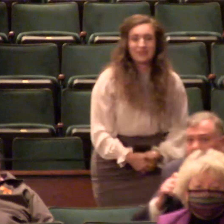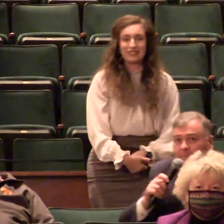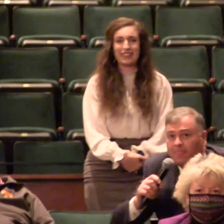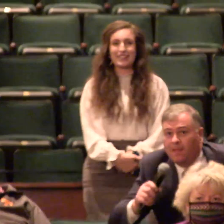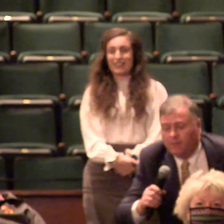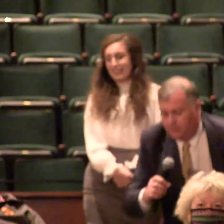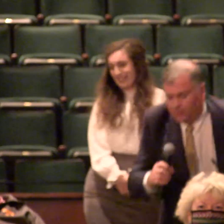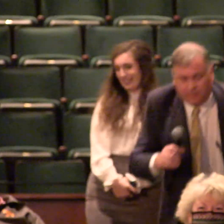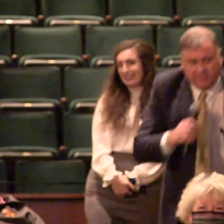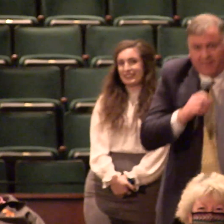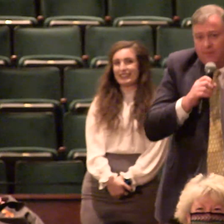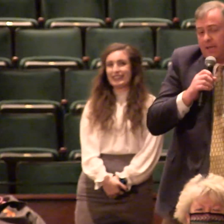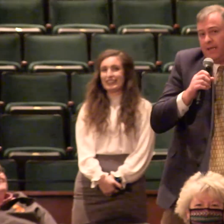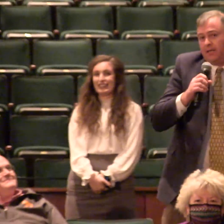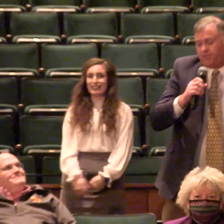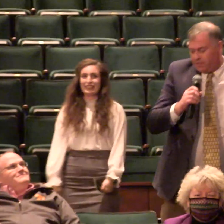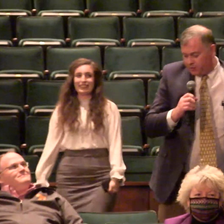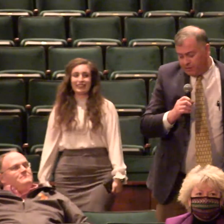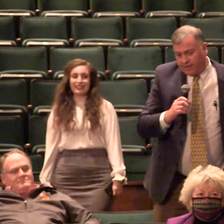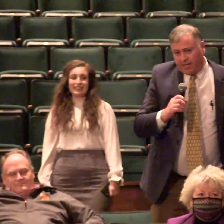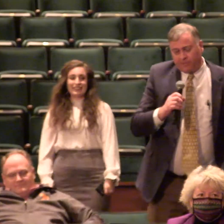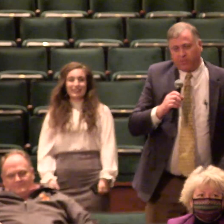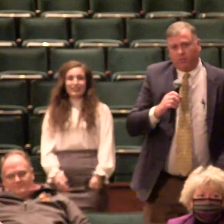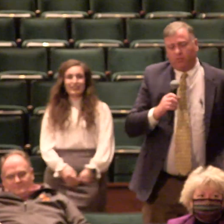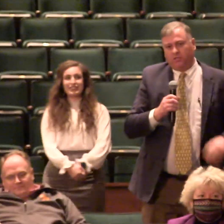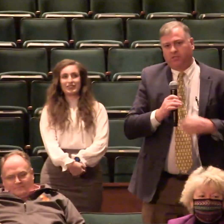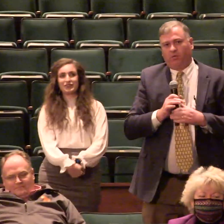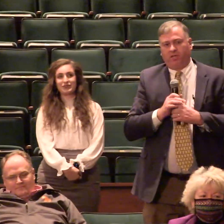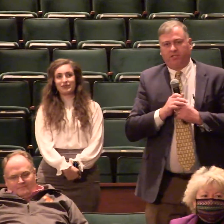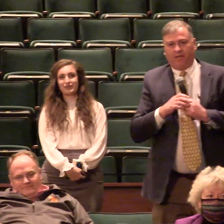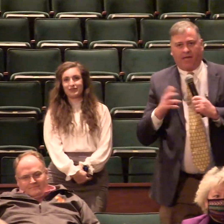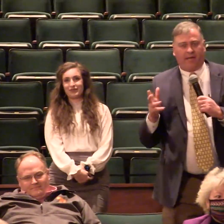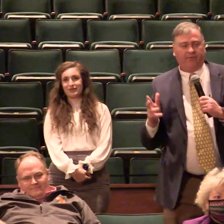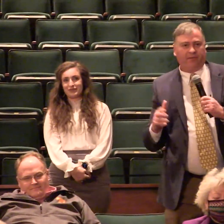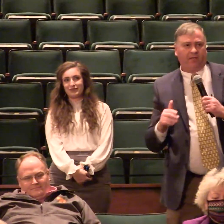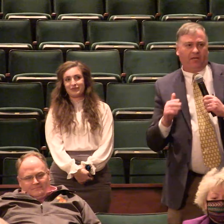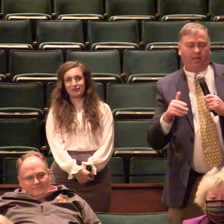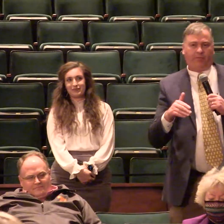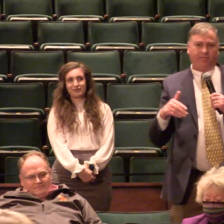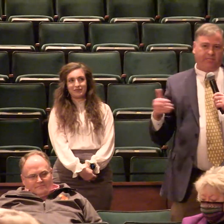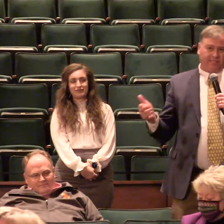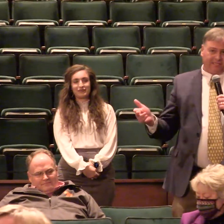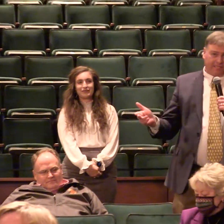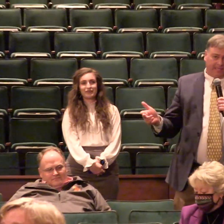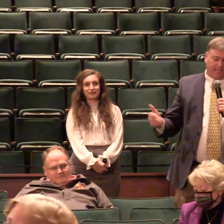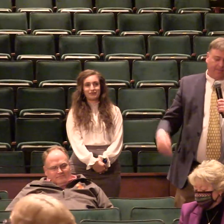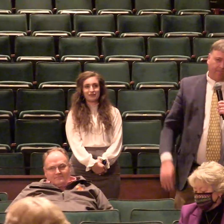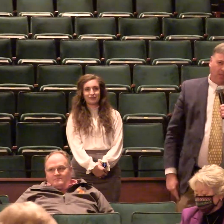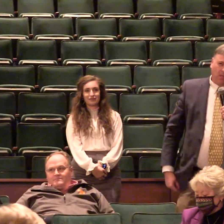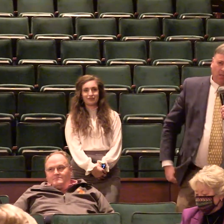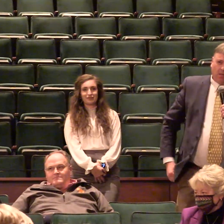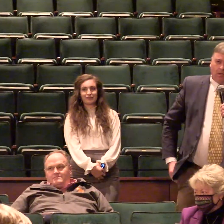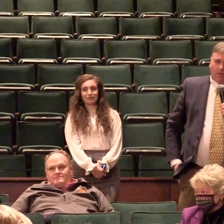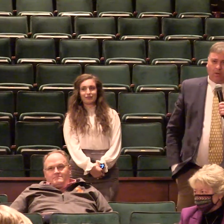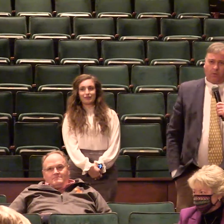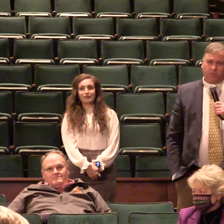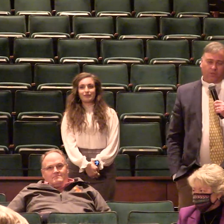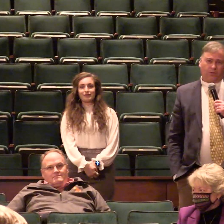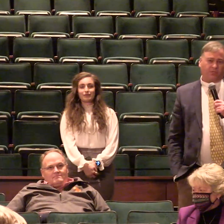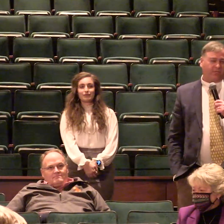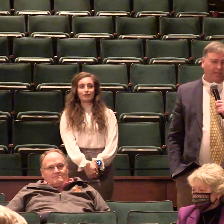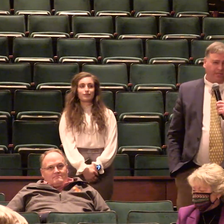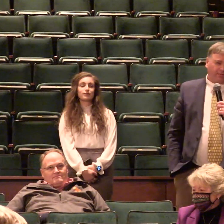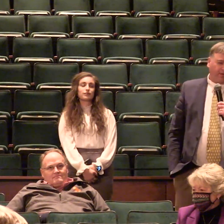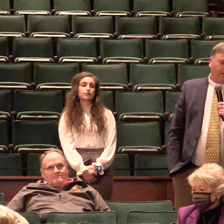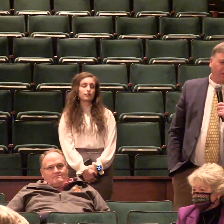Can you hear me? Yes, sir. We can hear you. Dave McLean, Director of Greene County Schools. Here's a question I have. In Upper East Tennessee, of course,